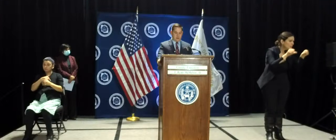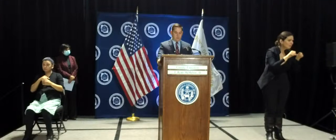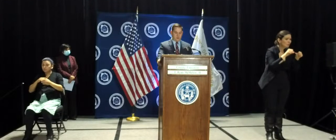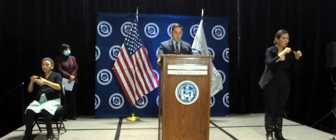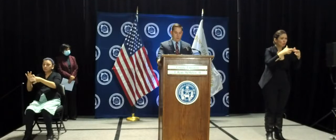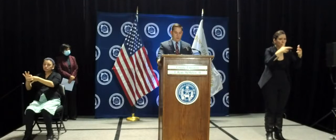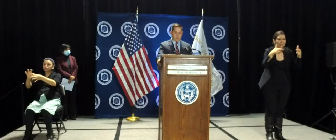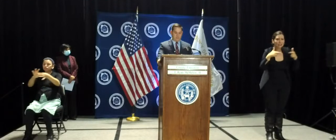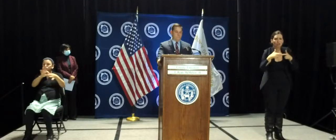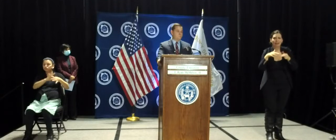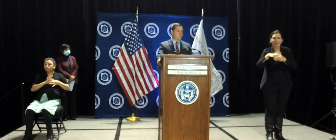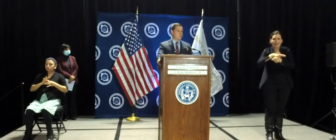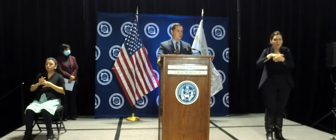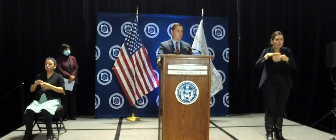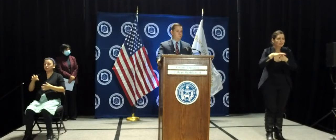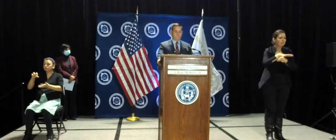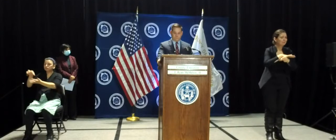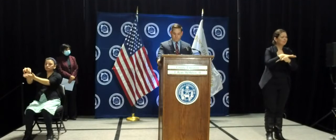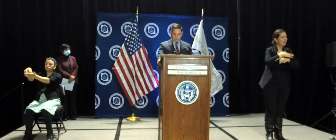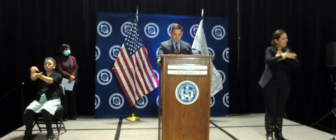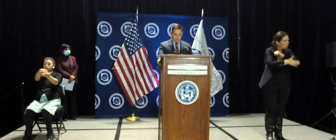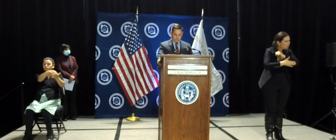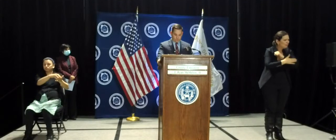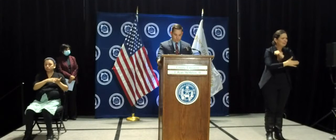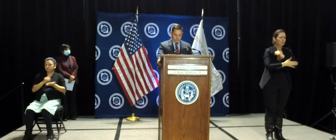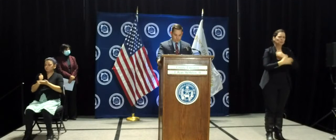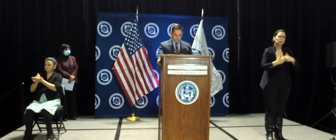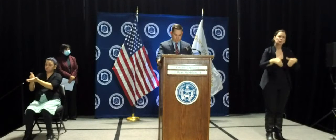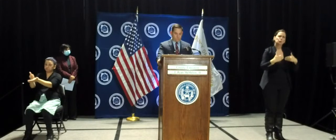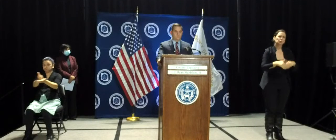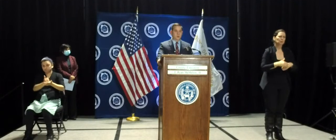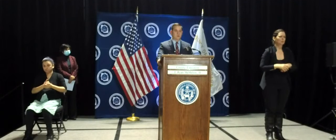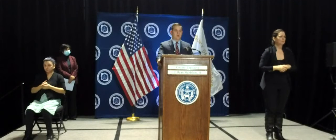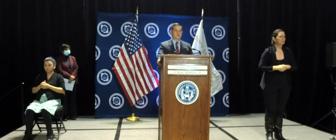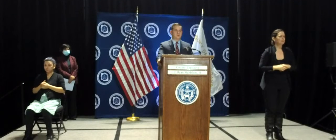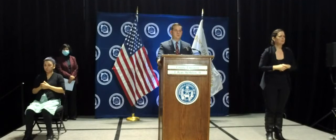and help them where we can as well. Other questions?